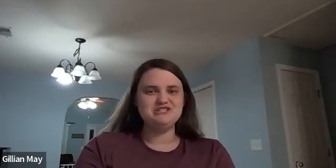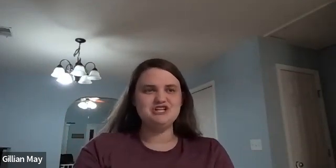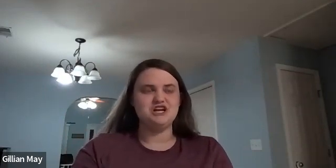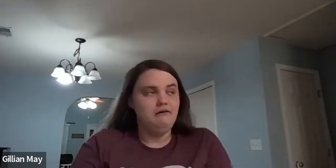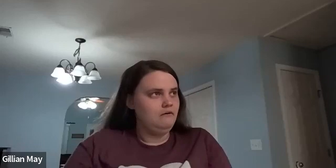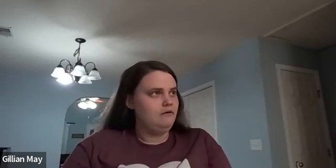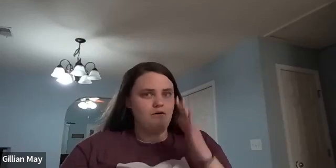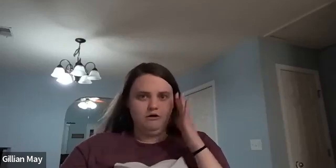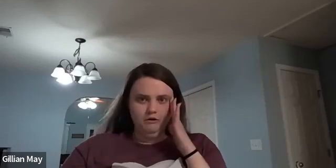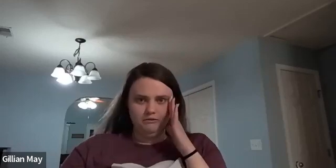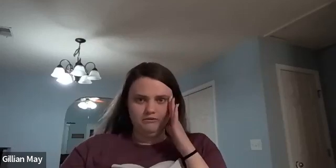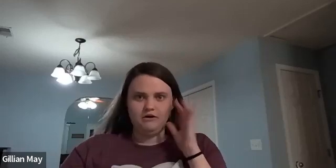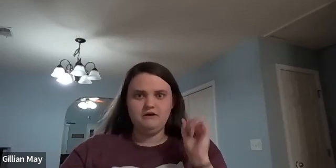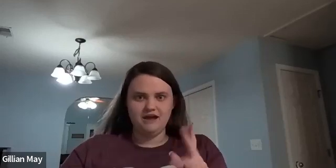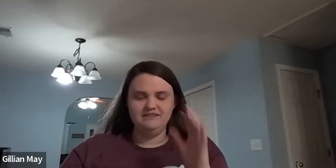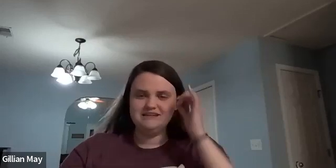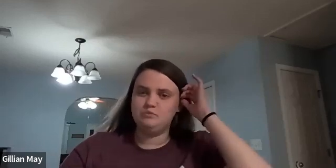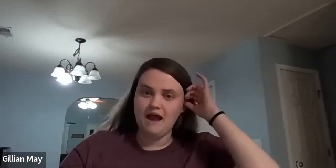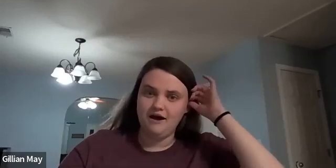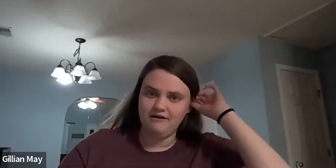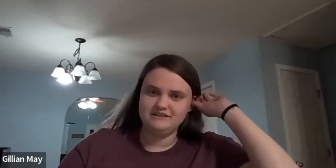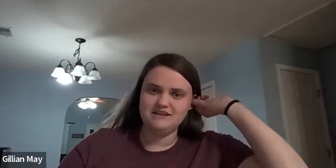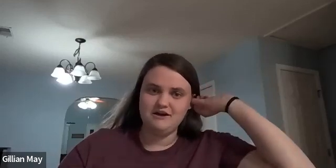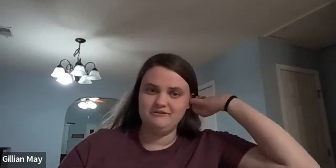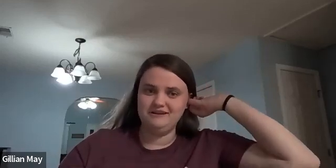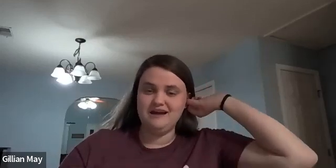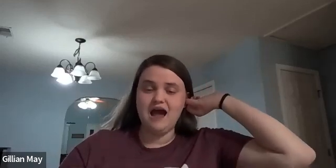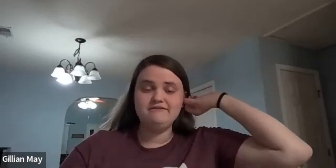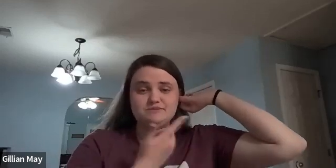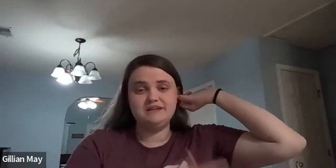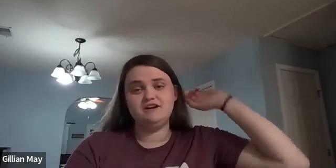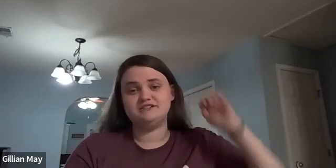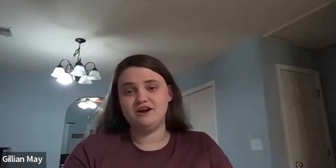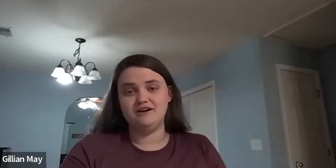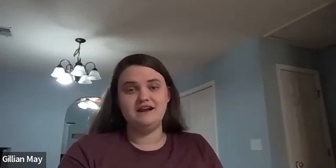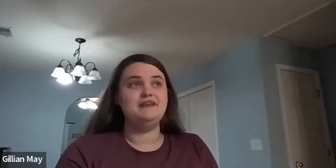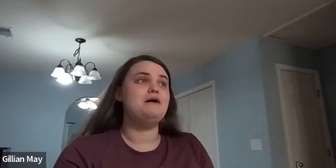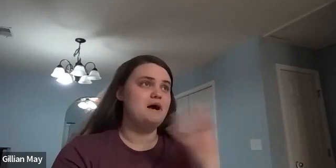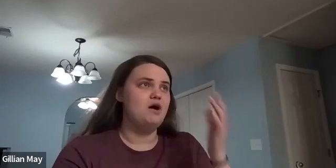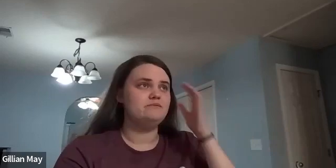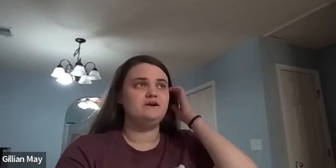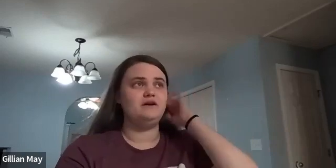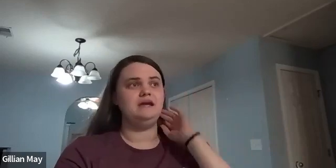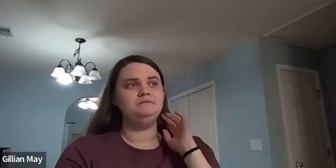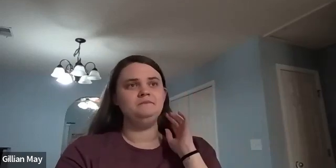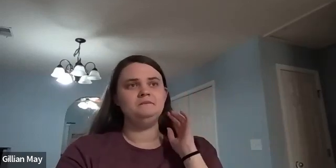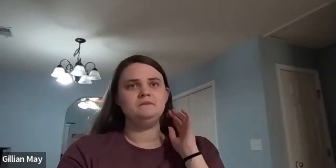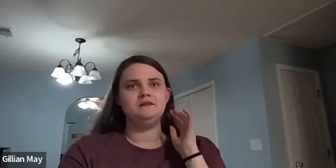such a, oh, okay, wow. And so I've explained it all to her. And now my mom's